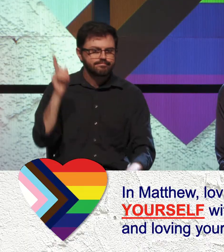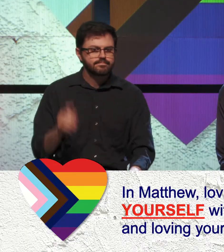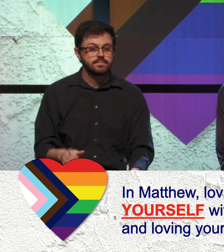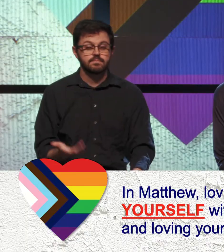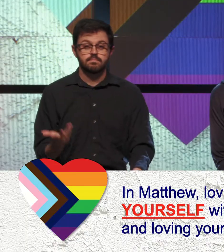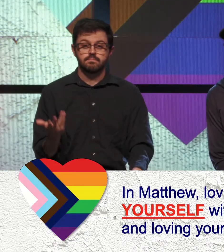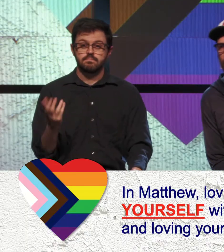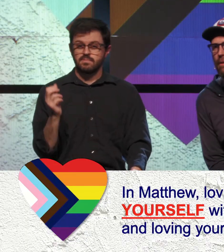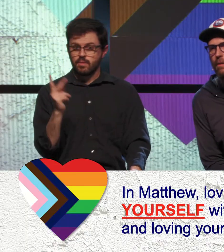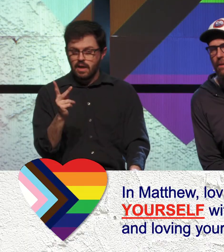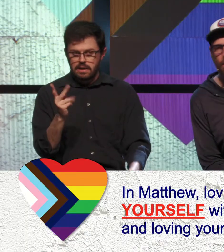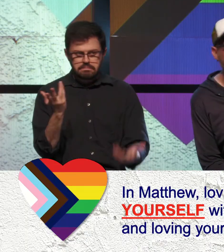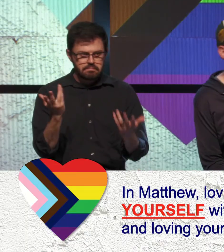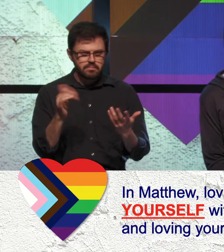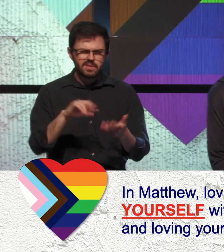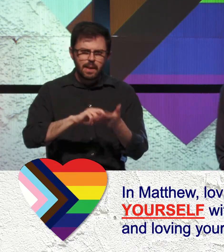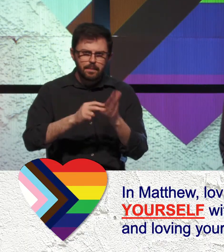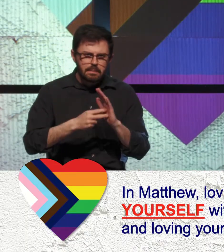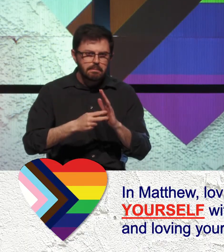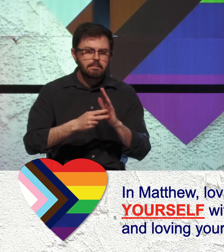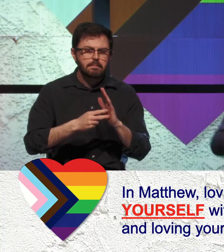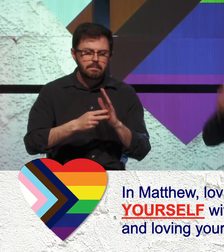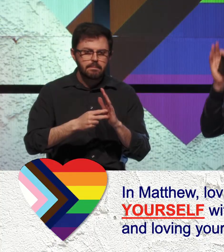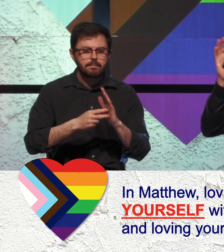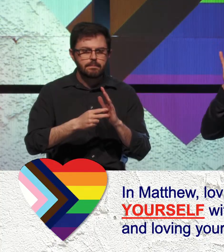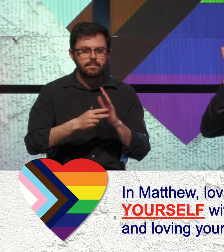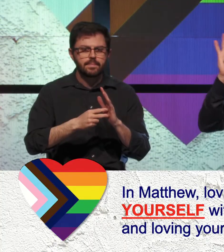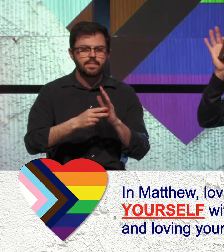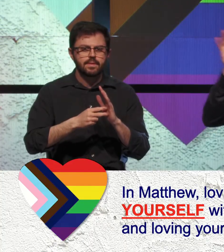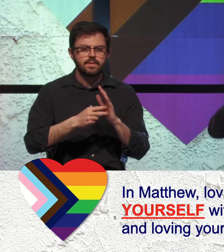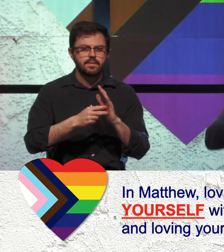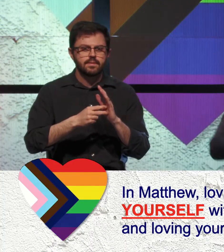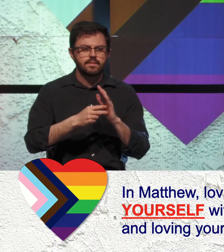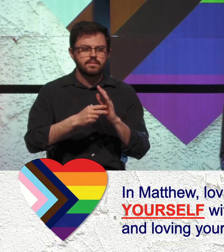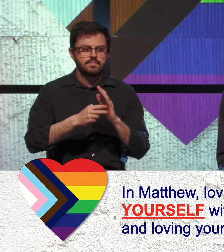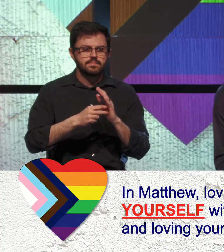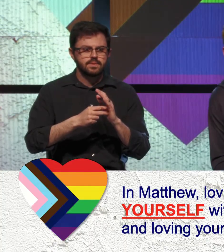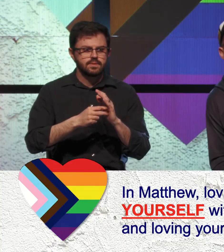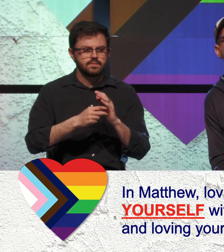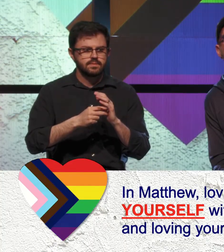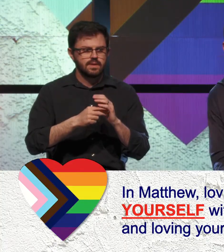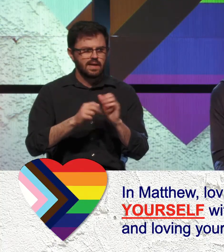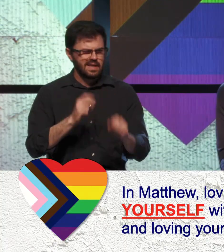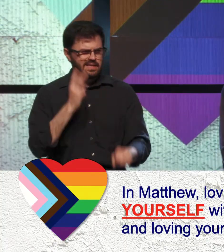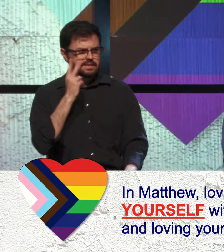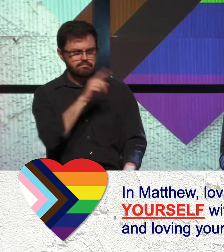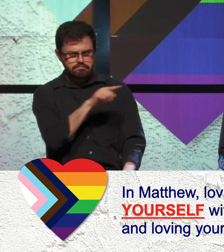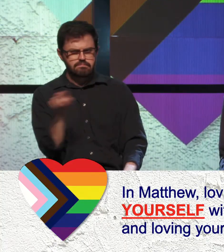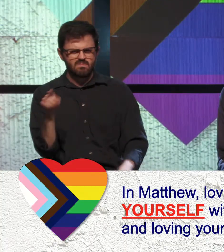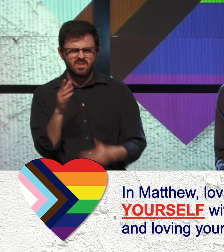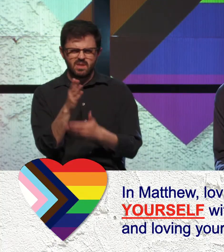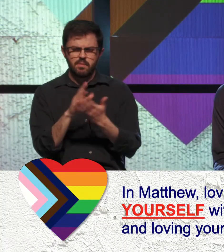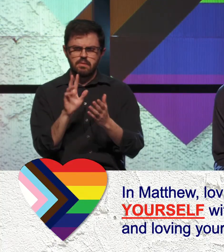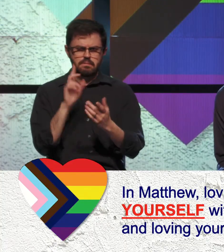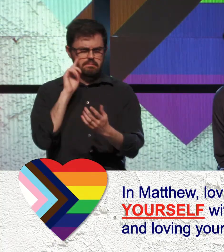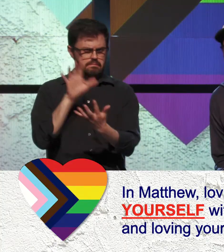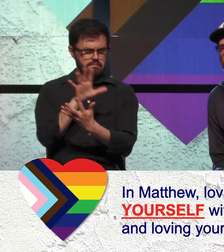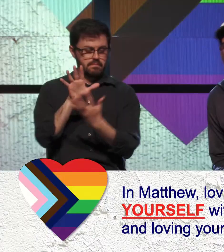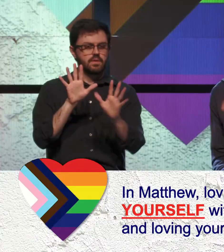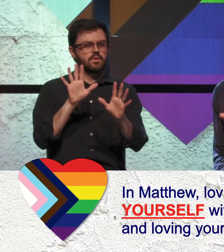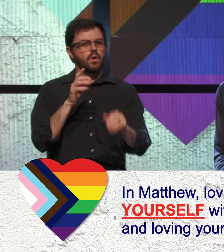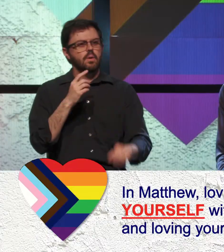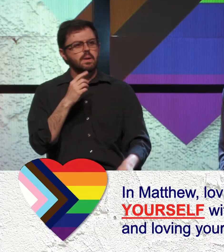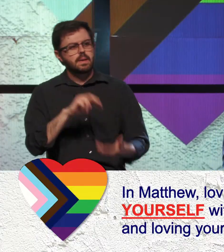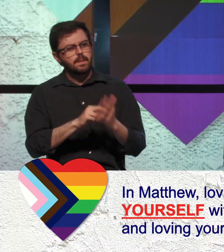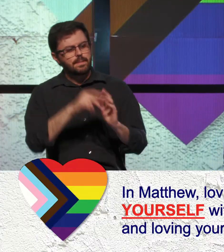But what does that mean? Well, I can look on you. See the look on your face. It's so confusing. That means you got to love your neighbor